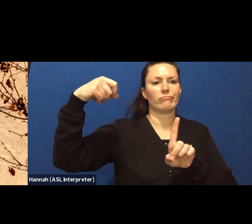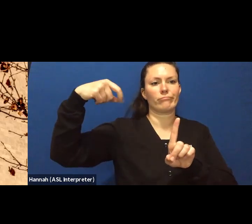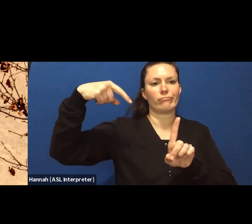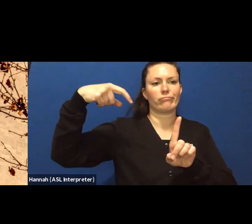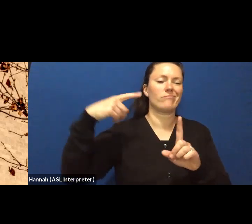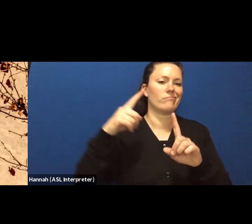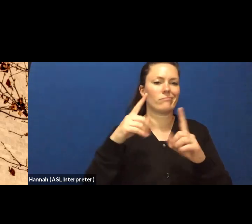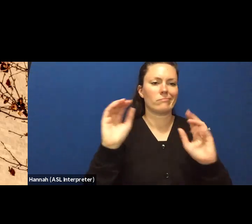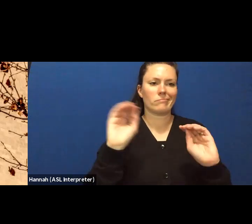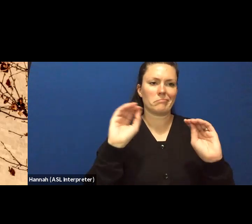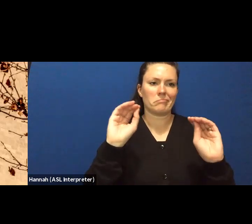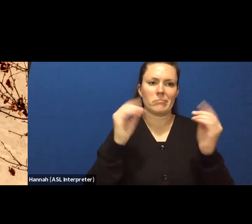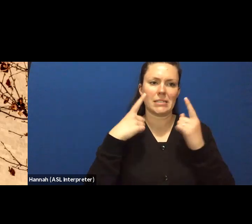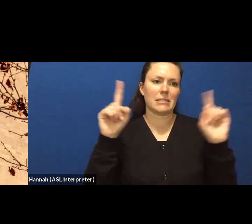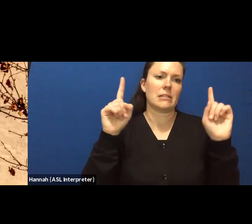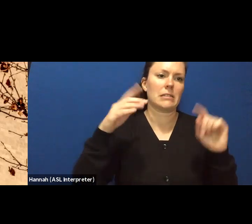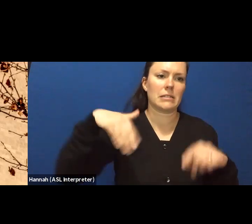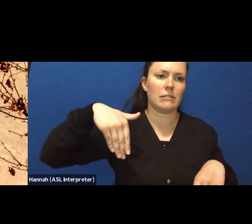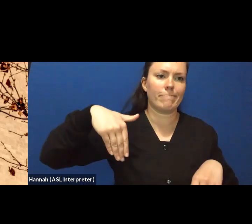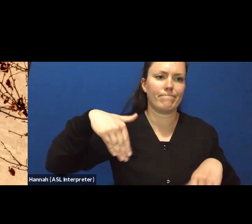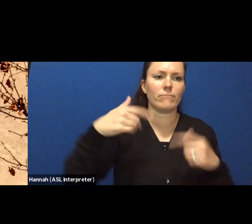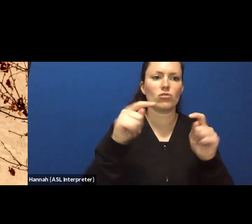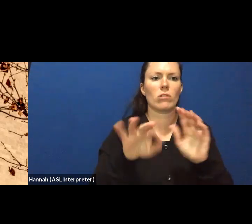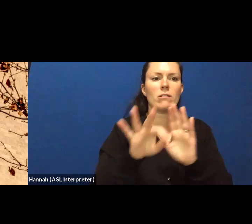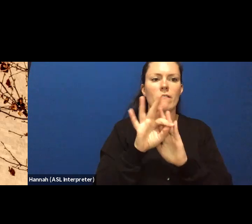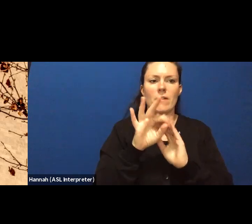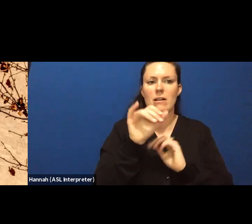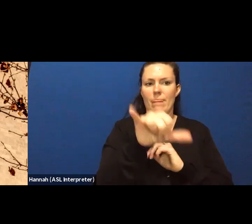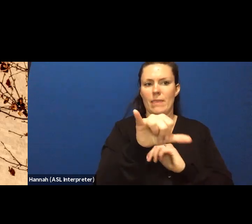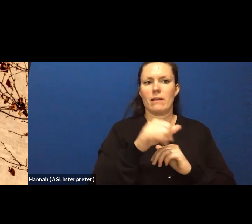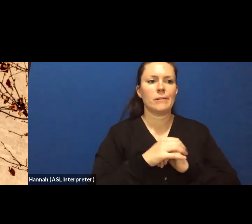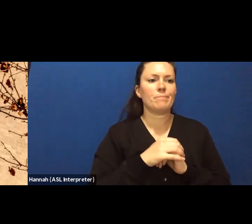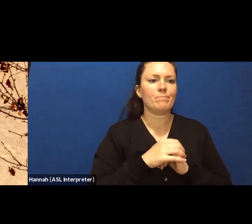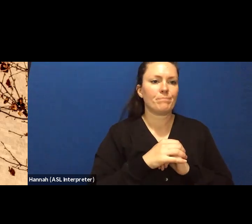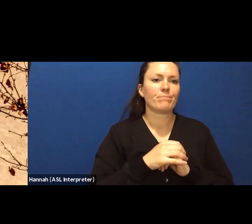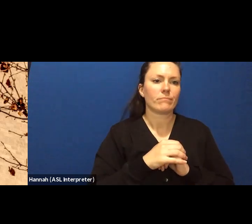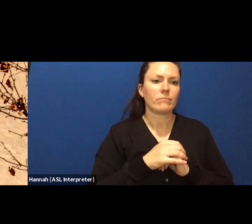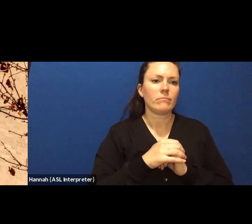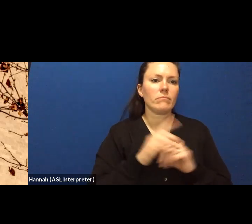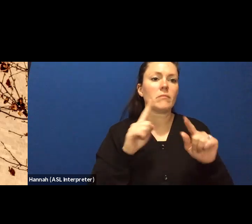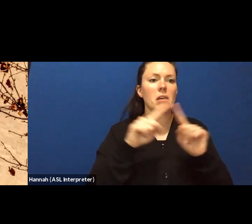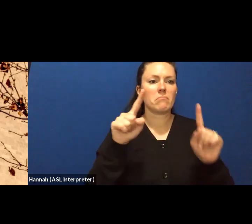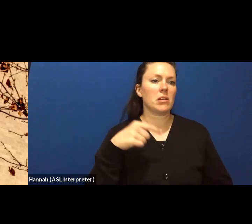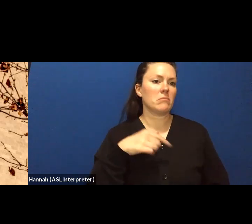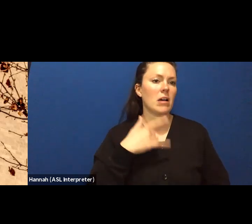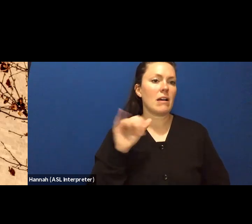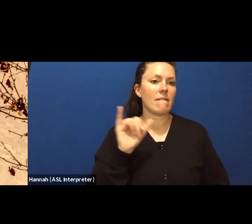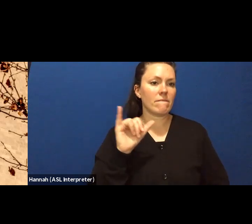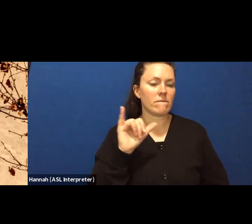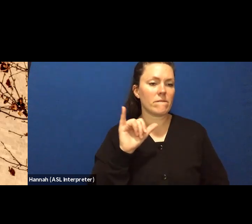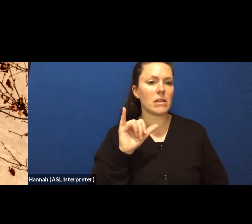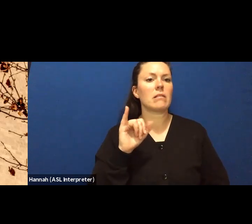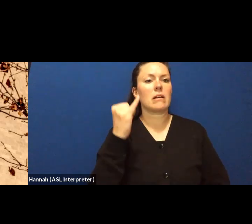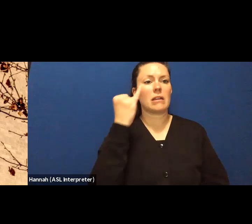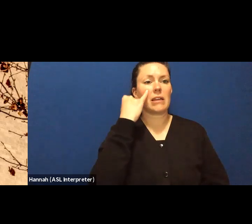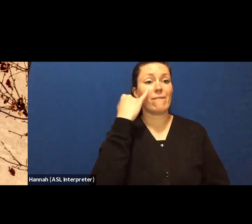been successful yet in trying to find something like that. But we do feel like by being able to have